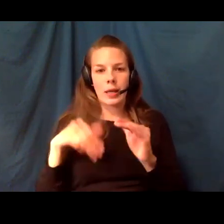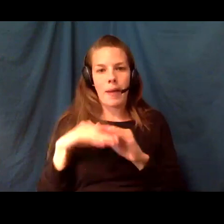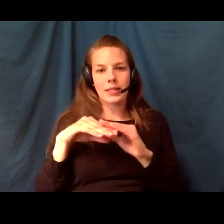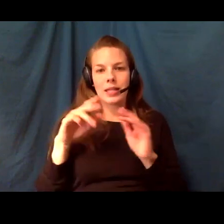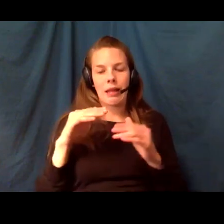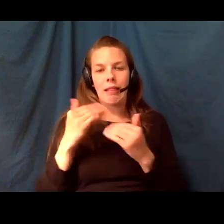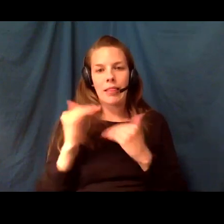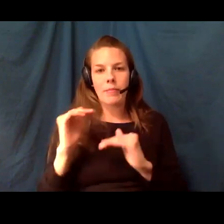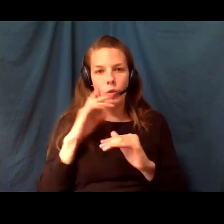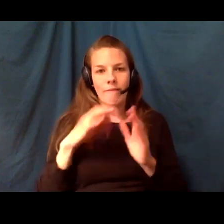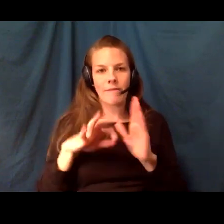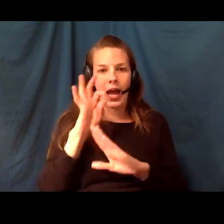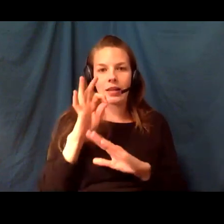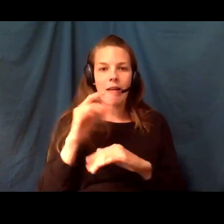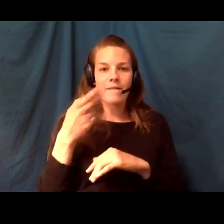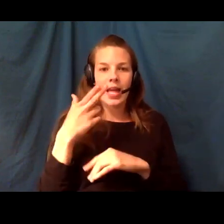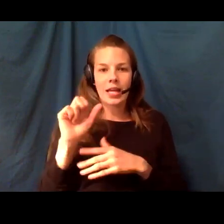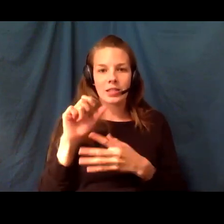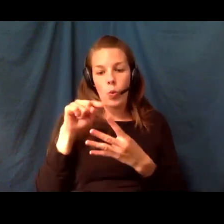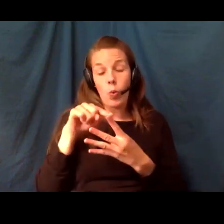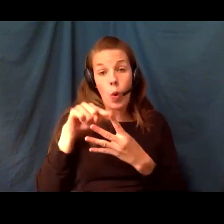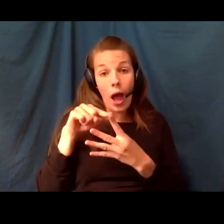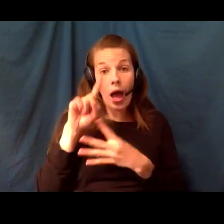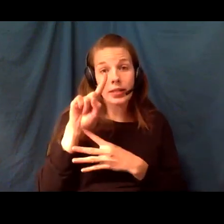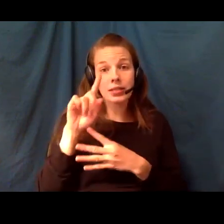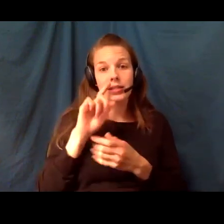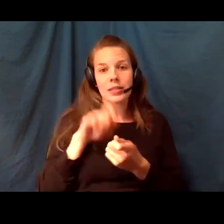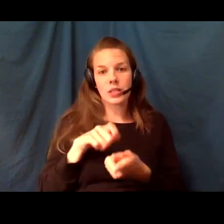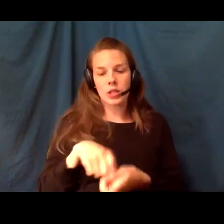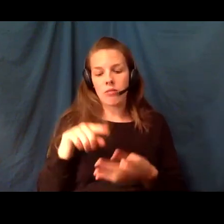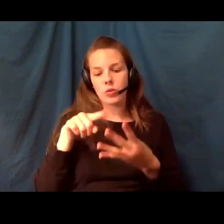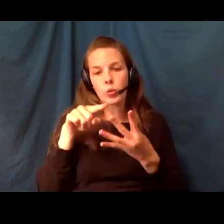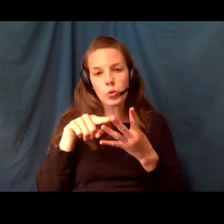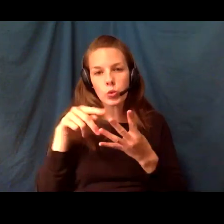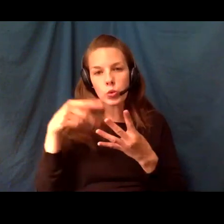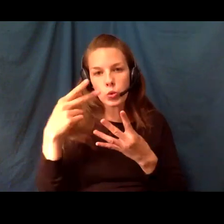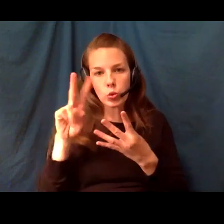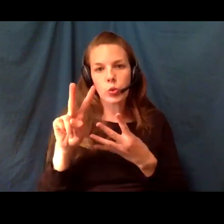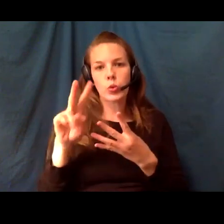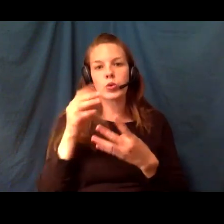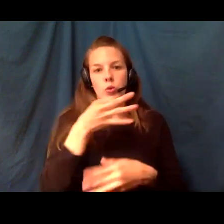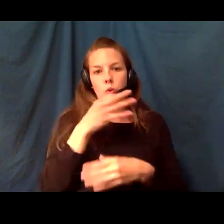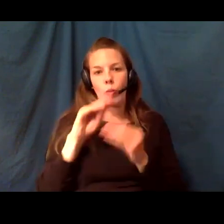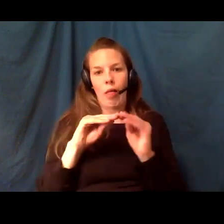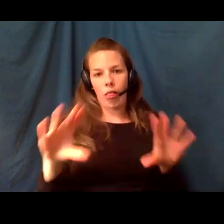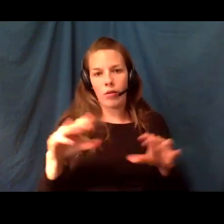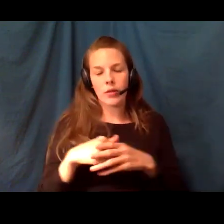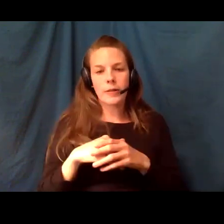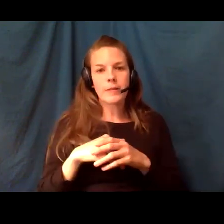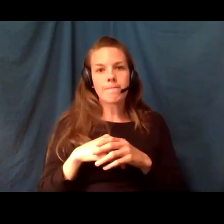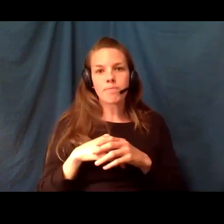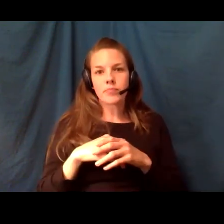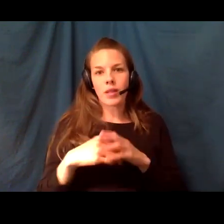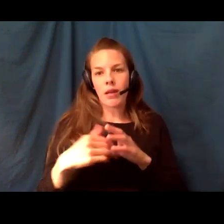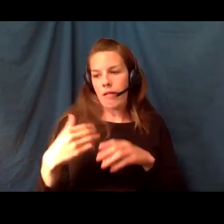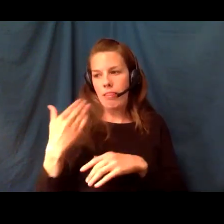of our Phase 1 details on our website, and we will be releasing Phase 2 very soon. The last few months have certainly